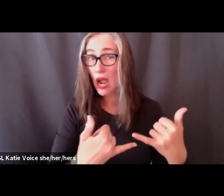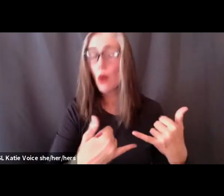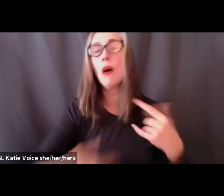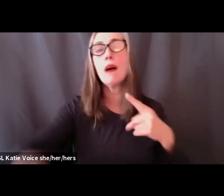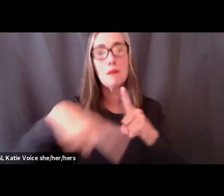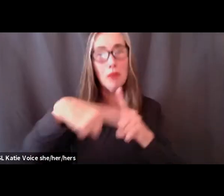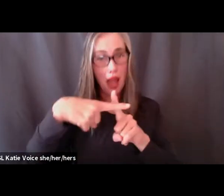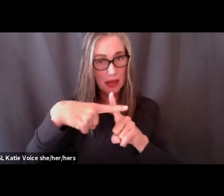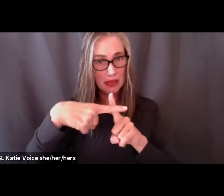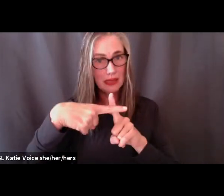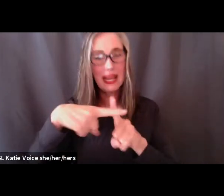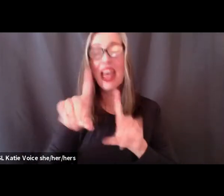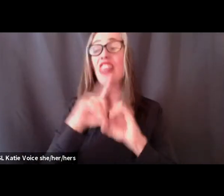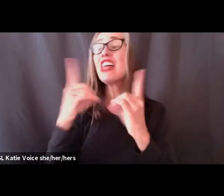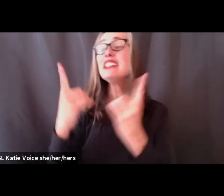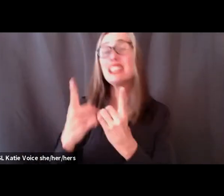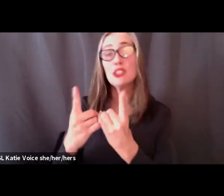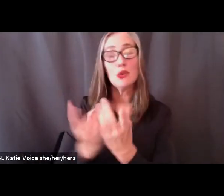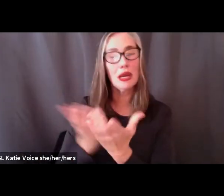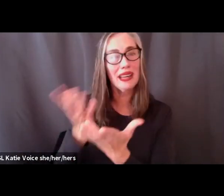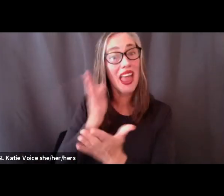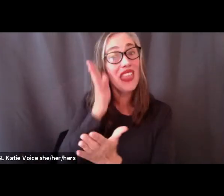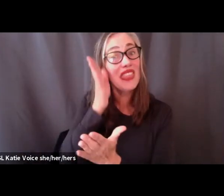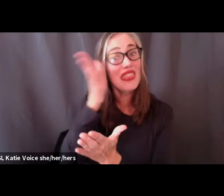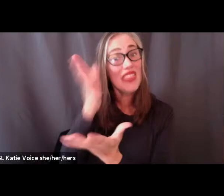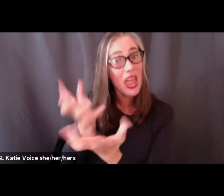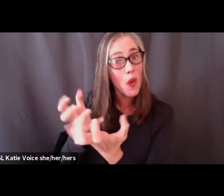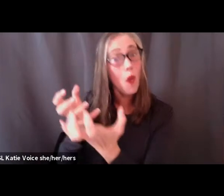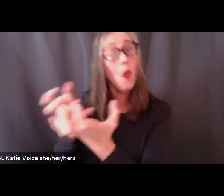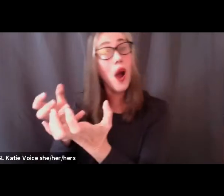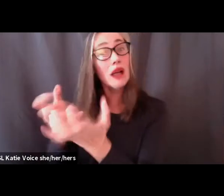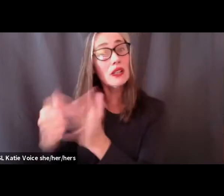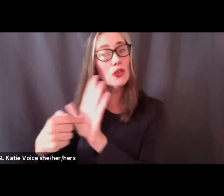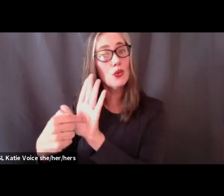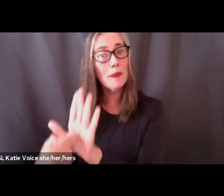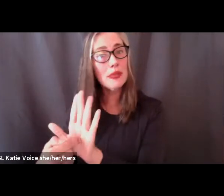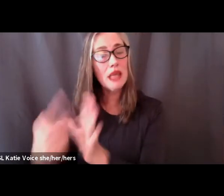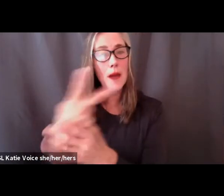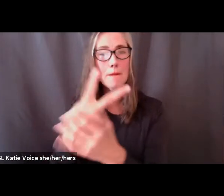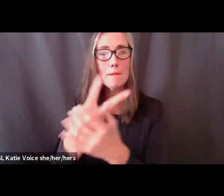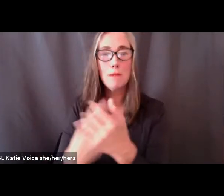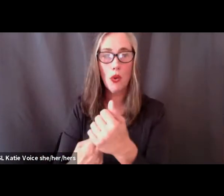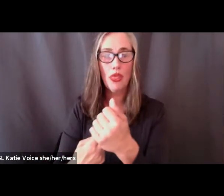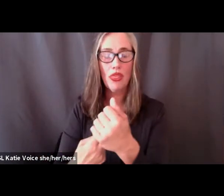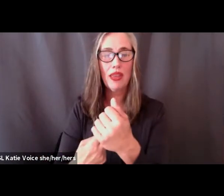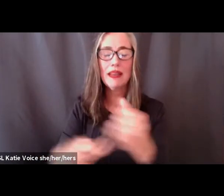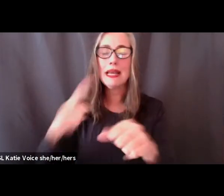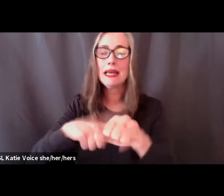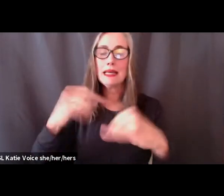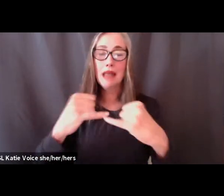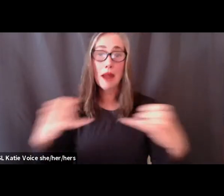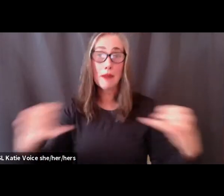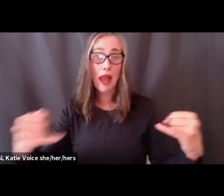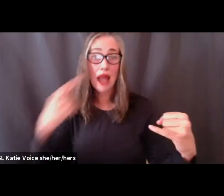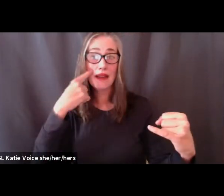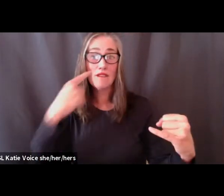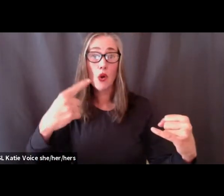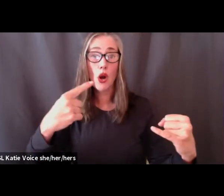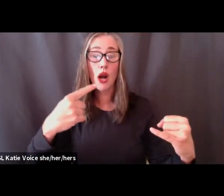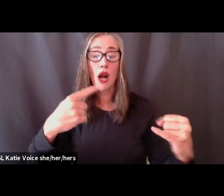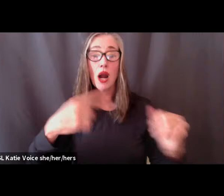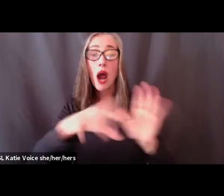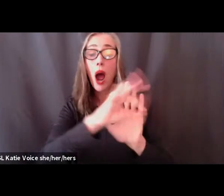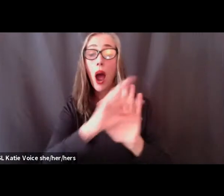are seeking to represent. So just wanted to be aware of that. The deadline to make appointments is